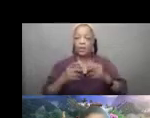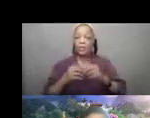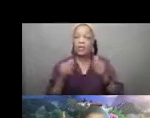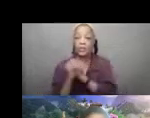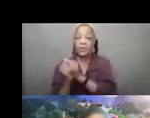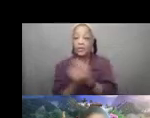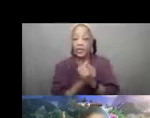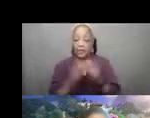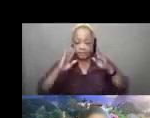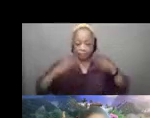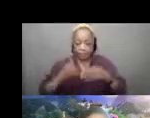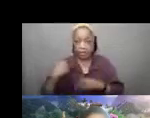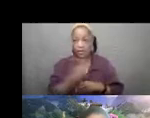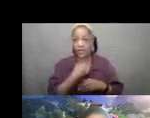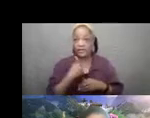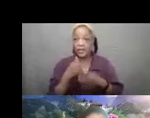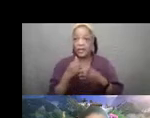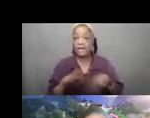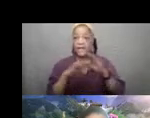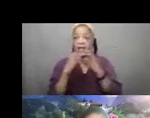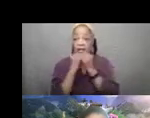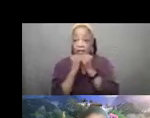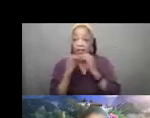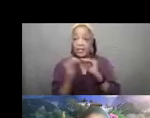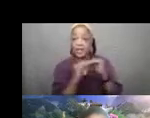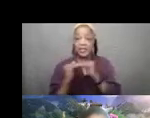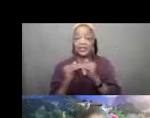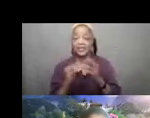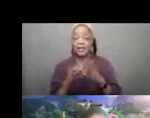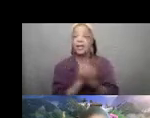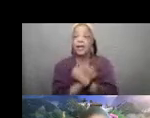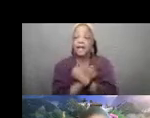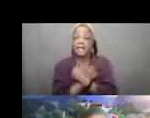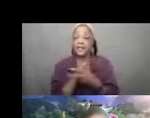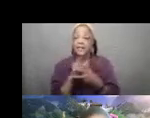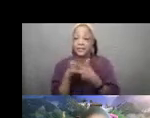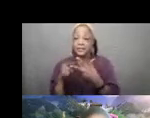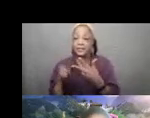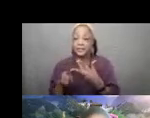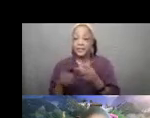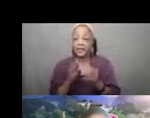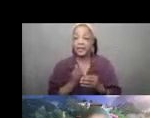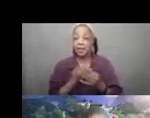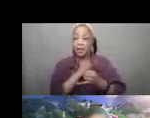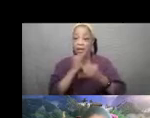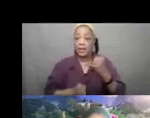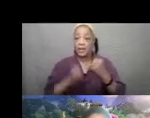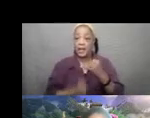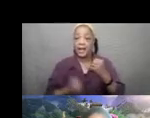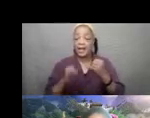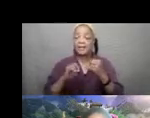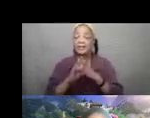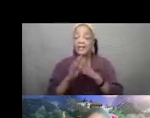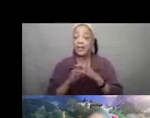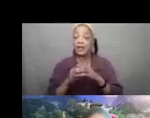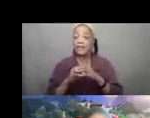values, our justice, and our love. And so I really want to thank you. This is our final of our inaugural series